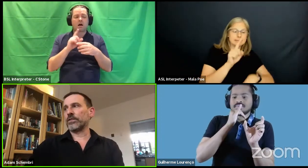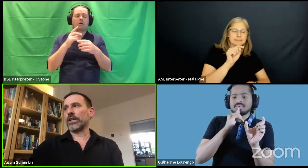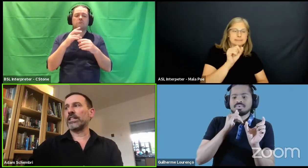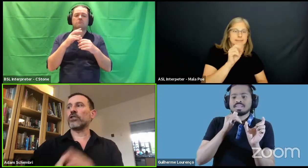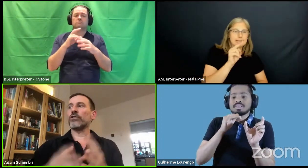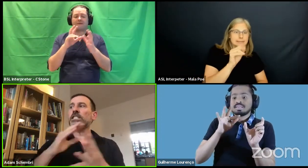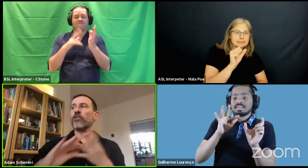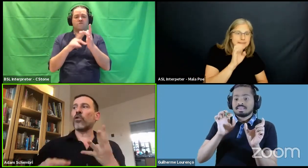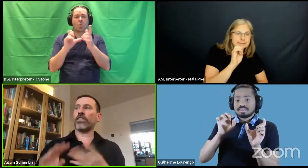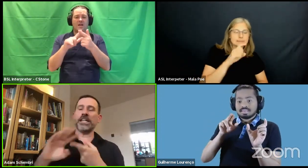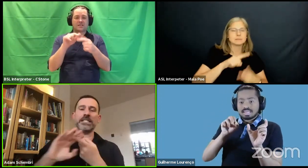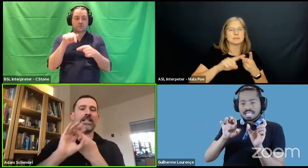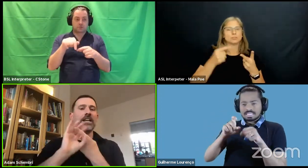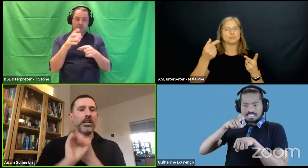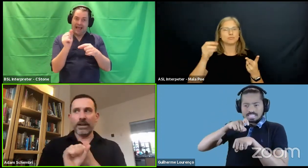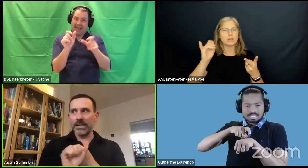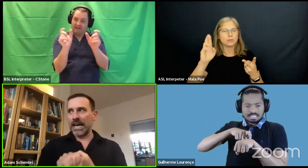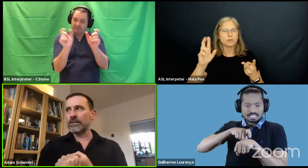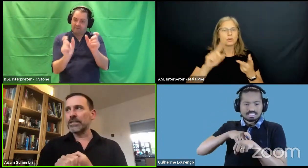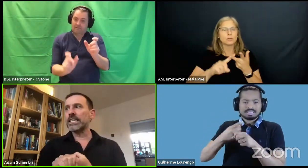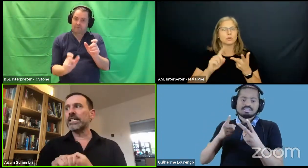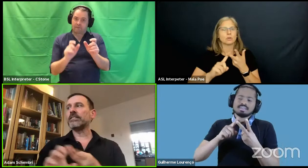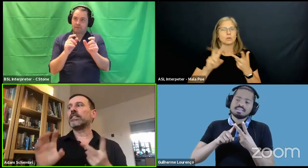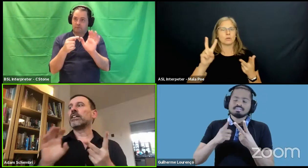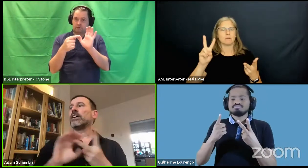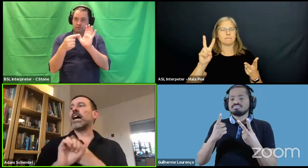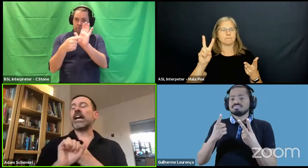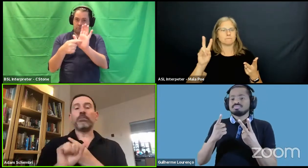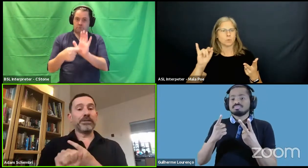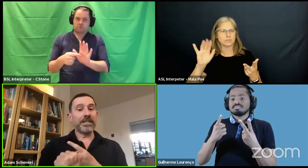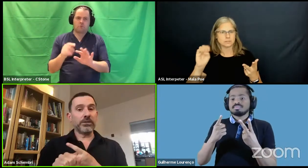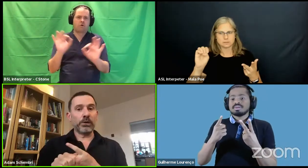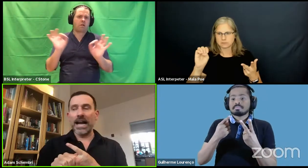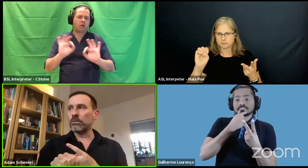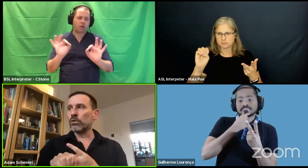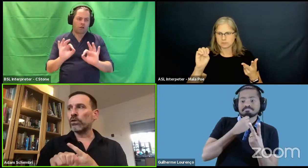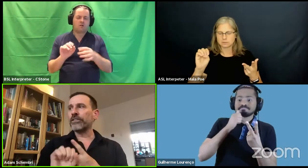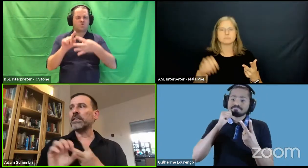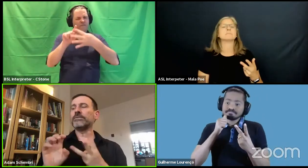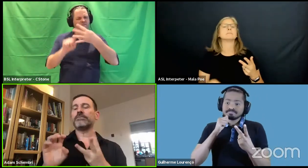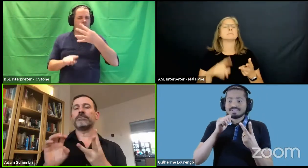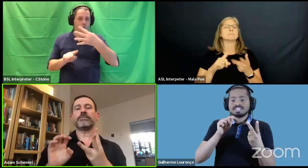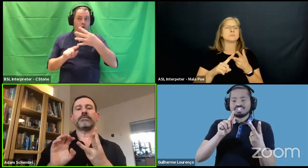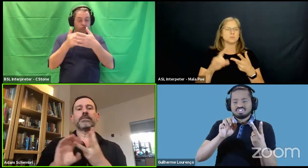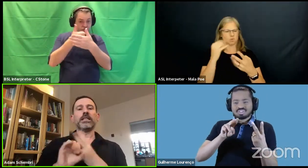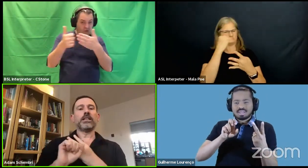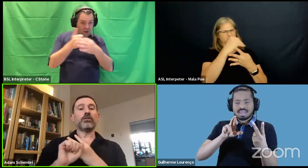voice? Okay, so these four things: irregularity, unpredictable allomorphy,